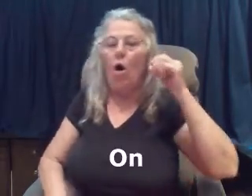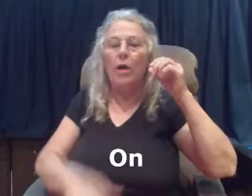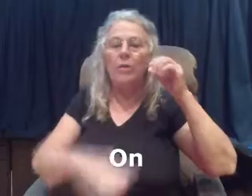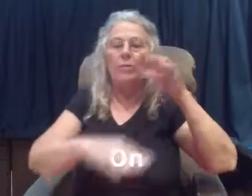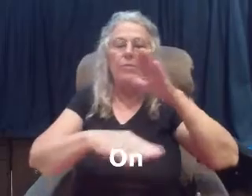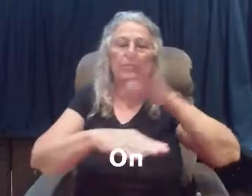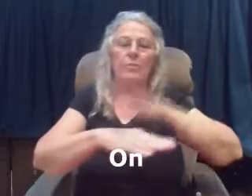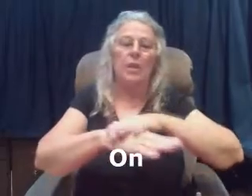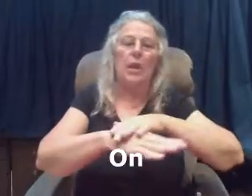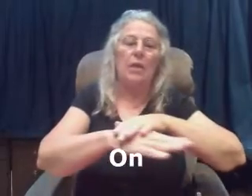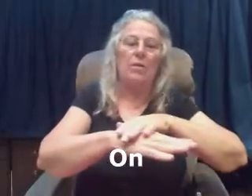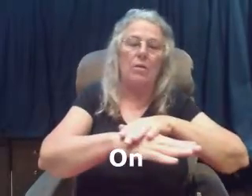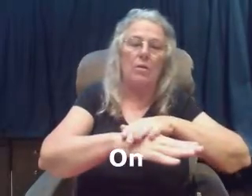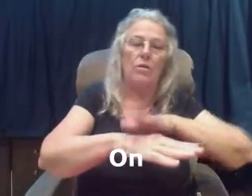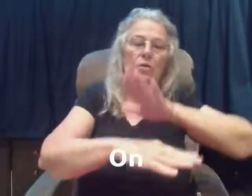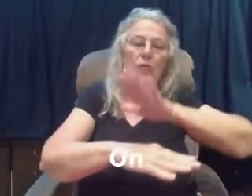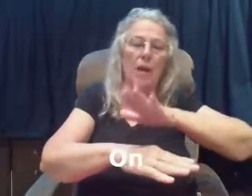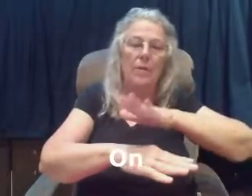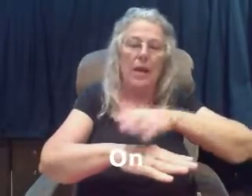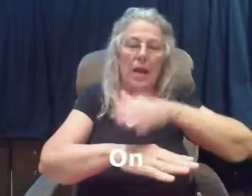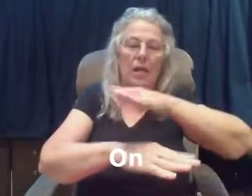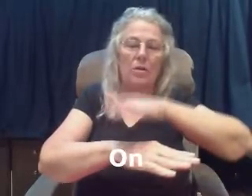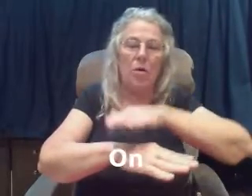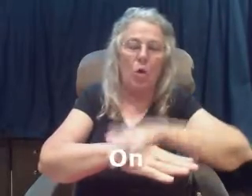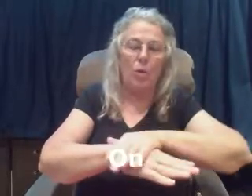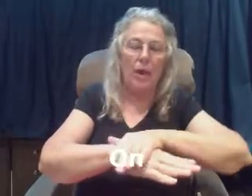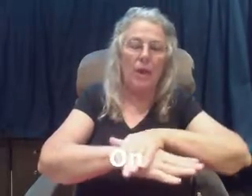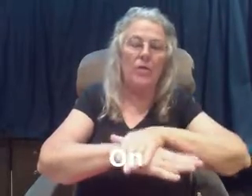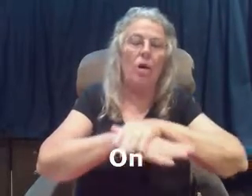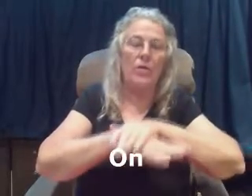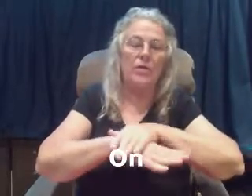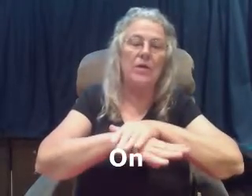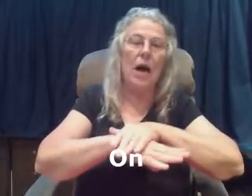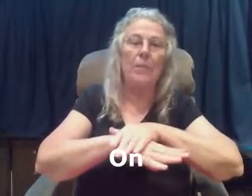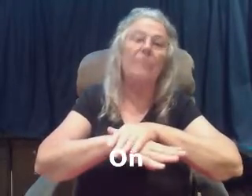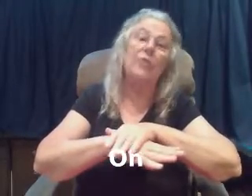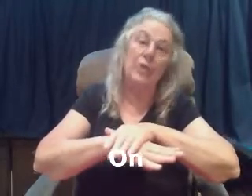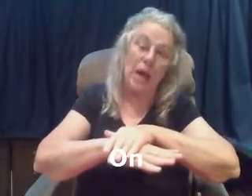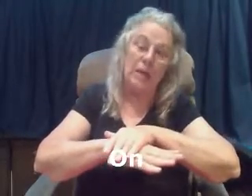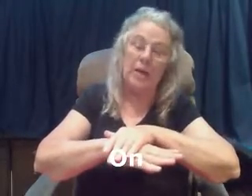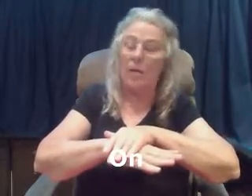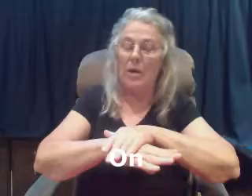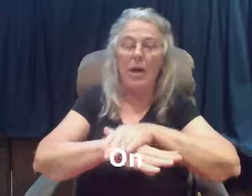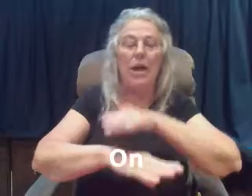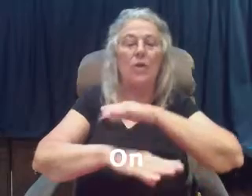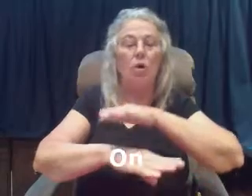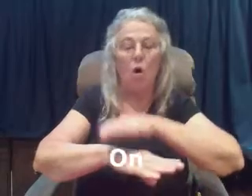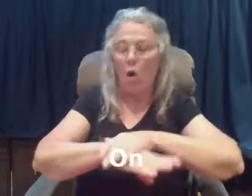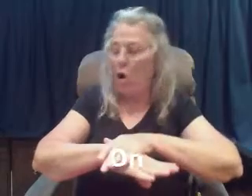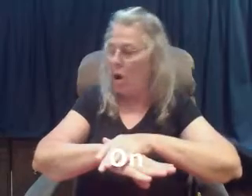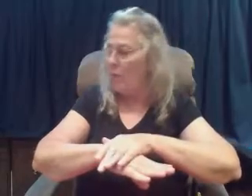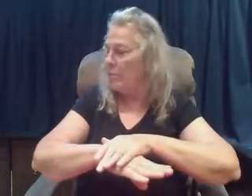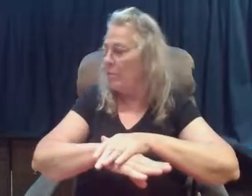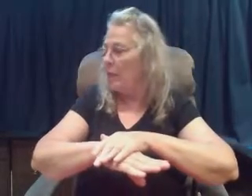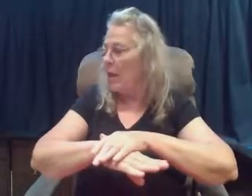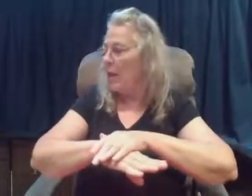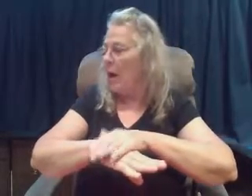On, your dominant hand, open hand, on the top of your non-dominant hand. On.